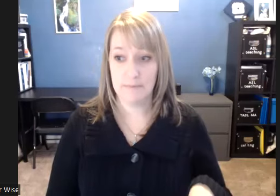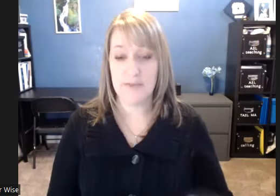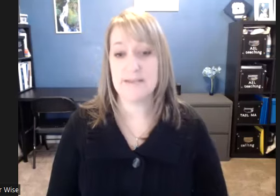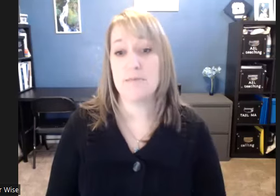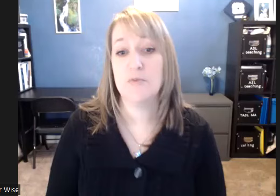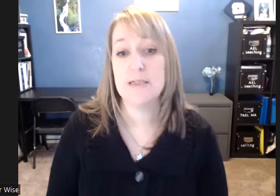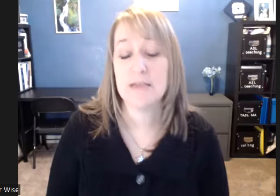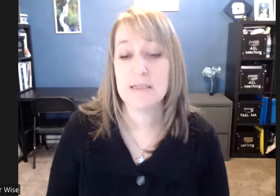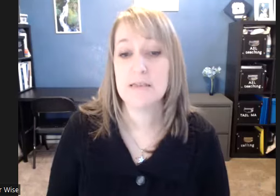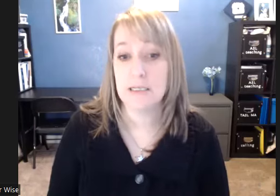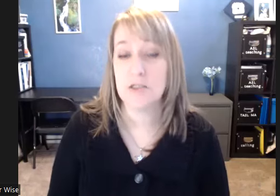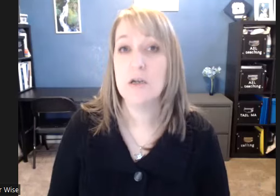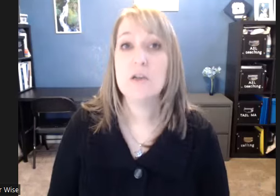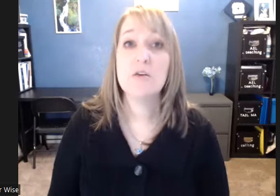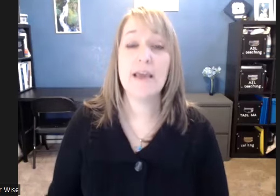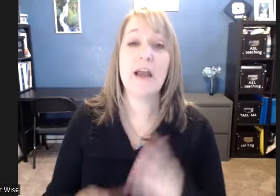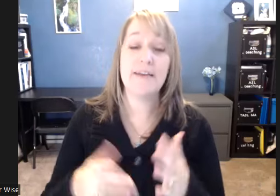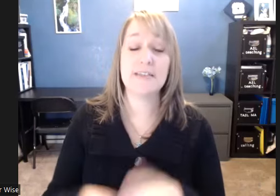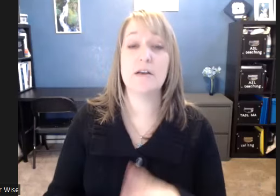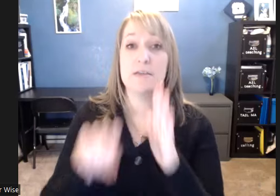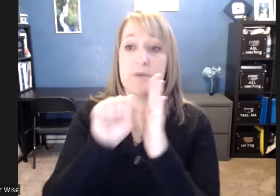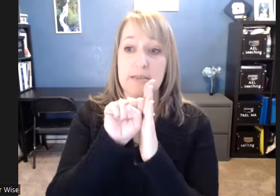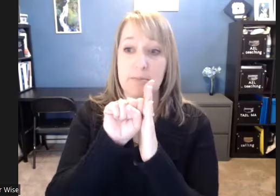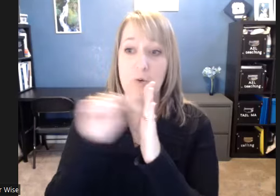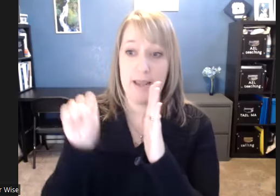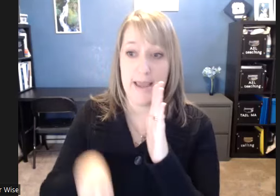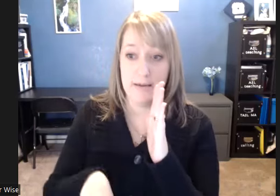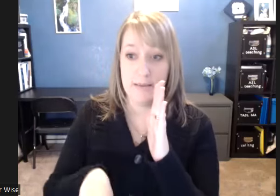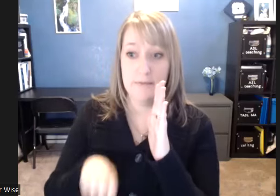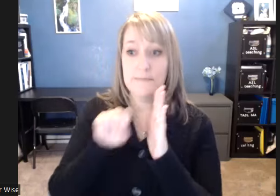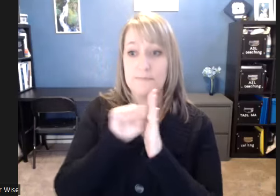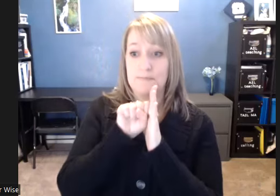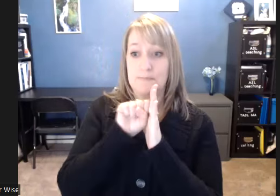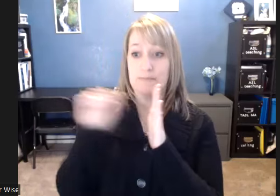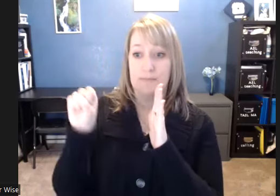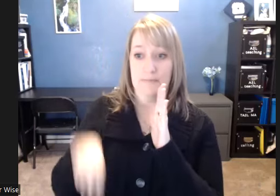But the same movement. So that's semester. I have seen it also with a supporting hand.